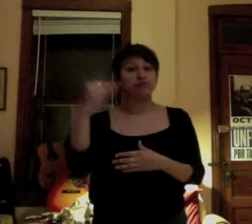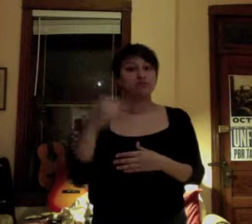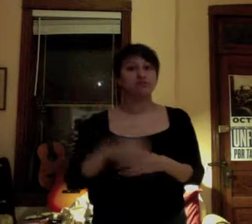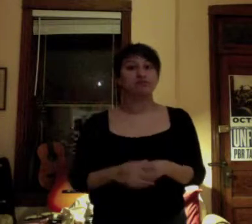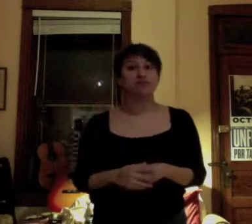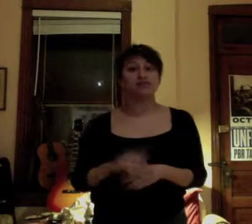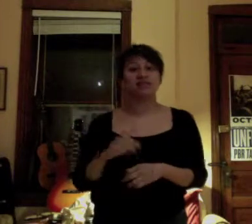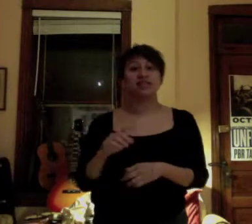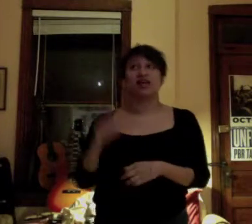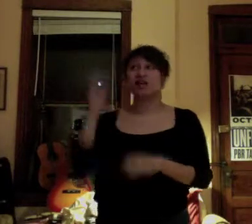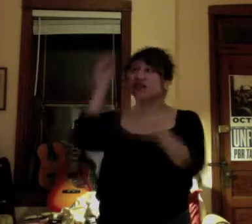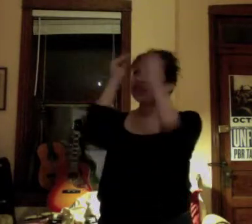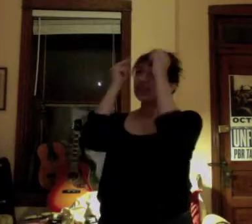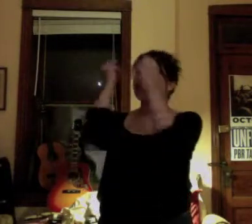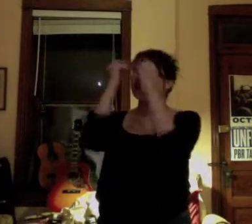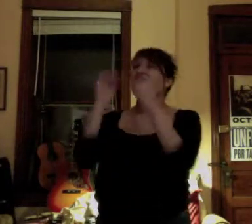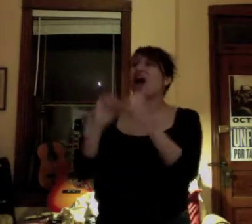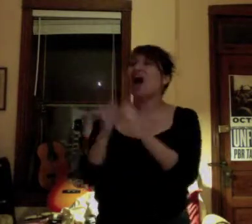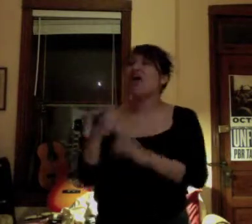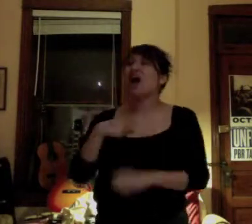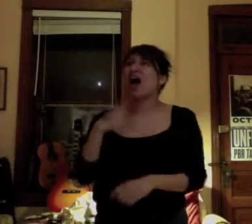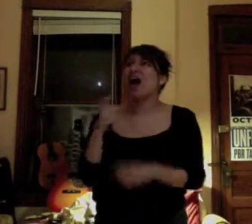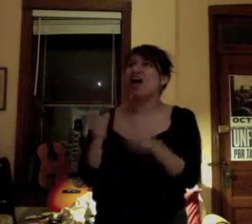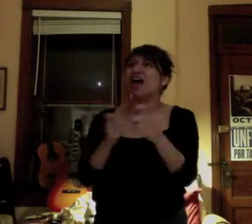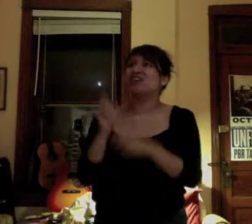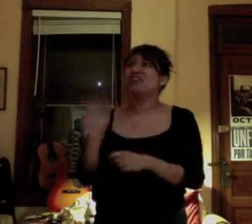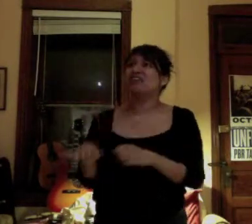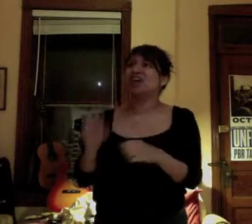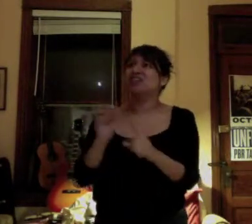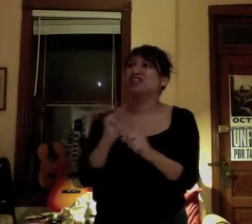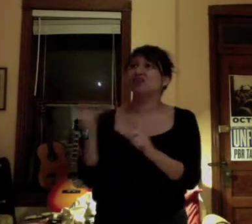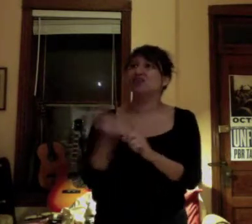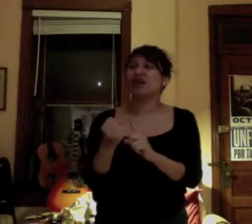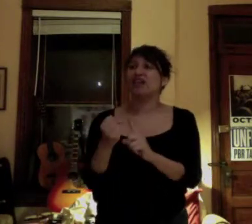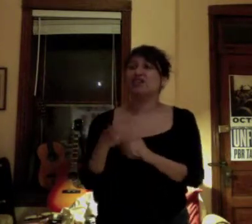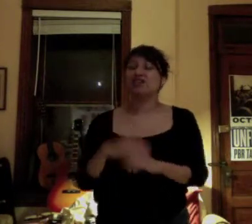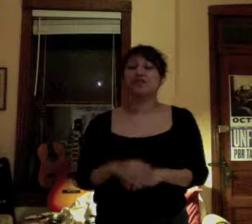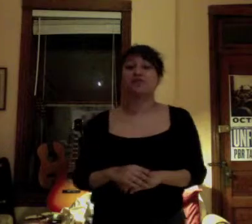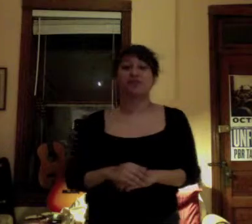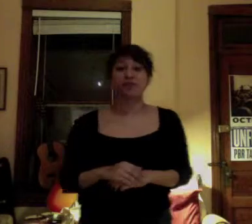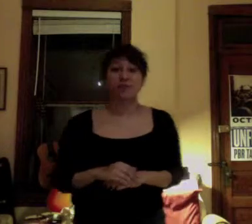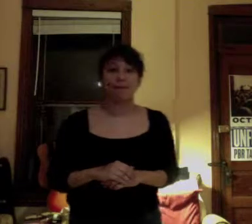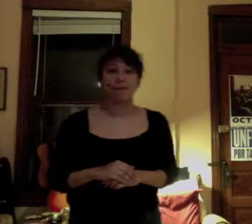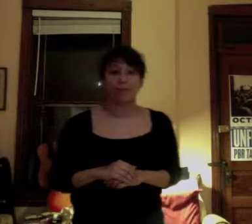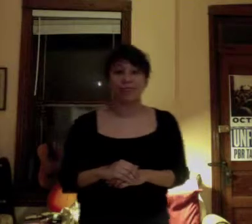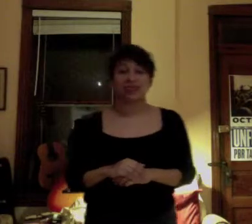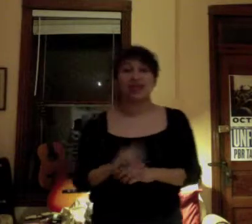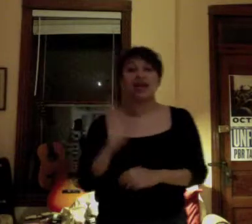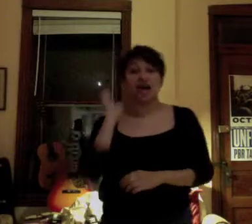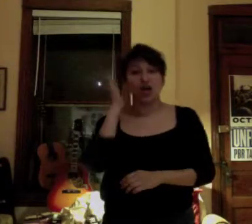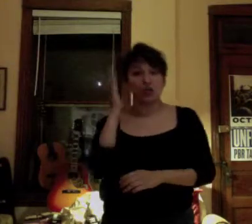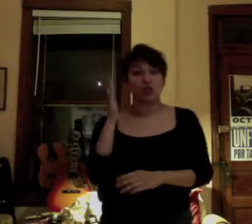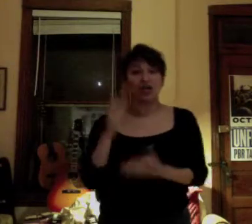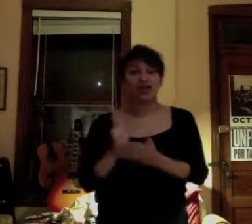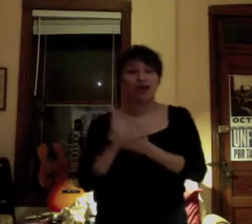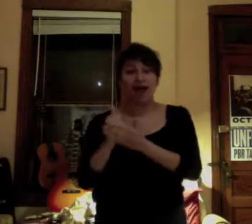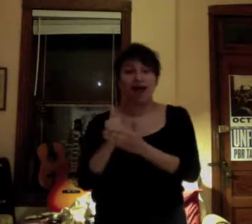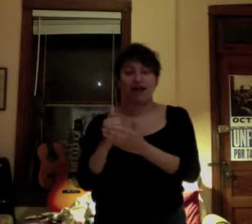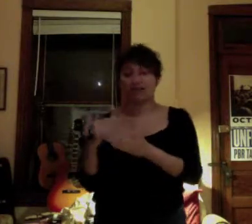Oscar Wilde said, the basis of optimism is sheer terror. But how can we get